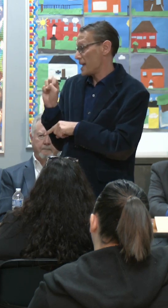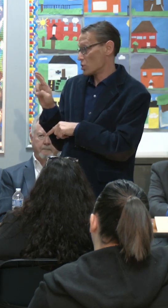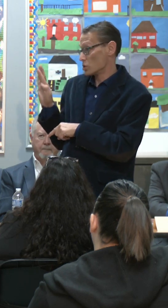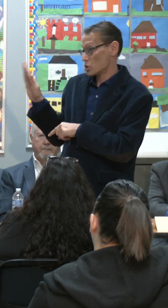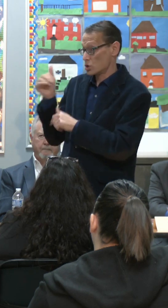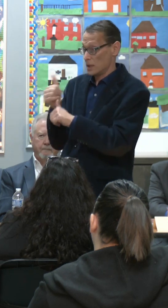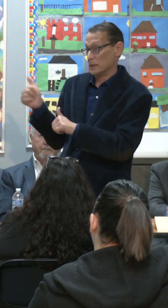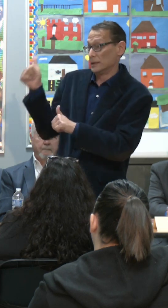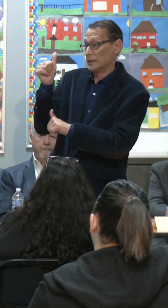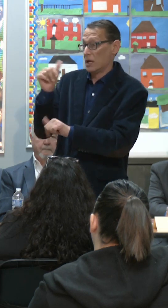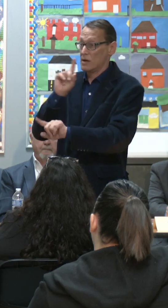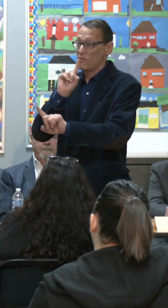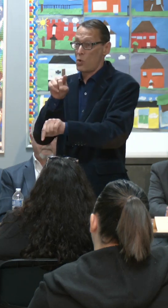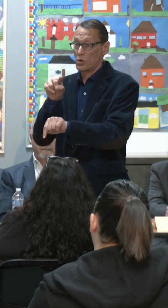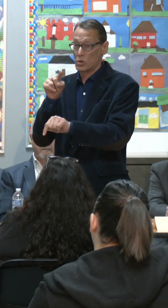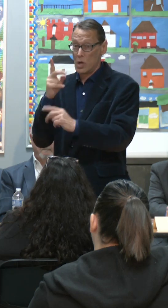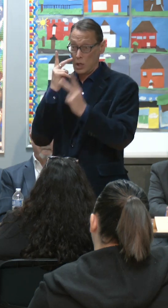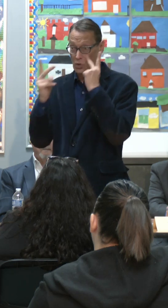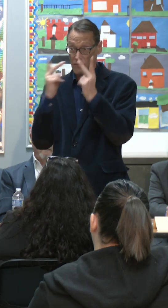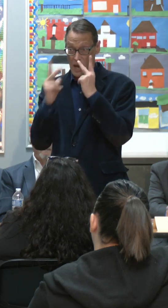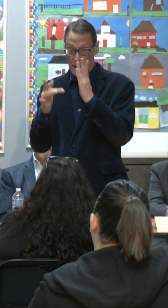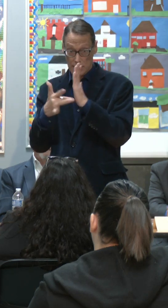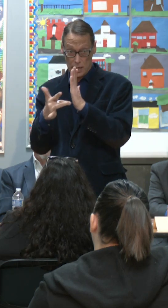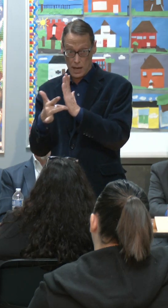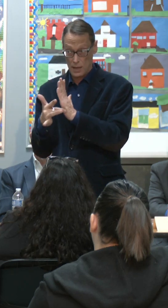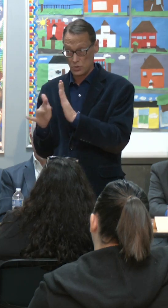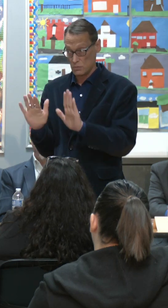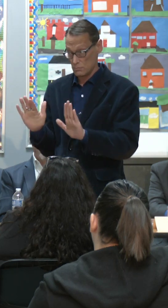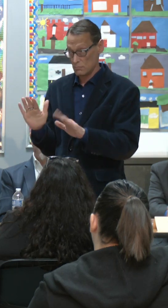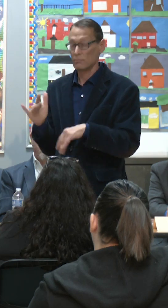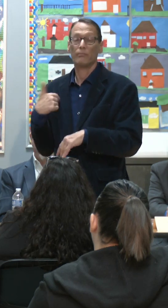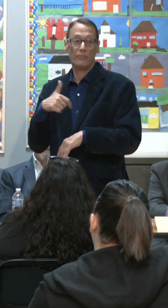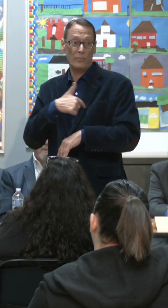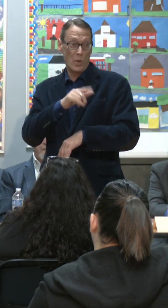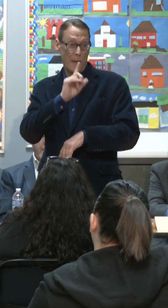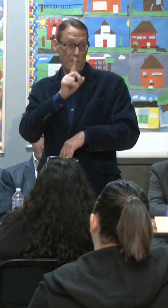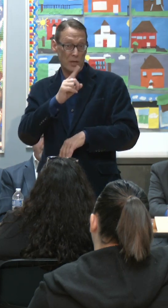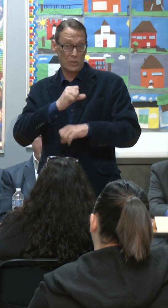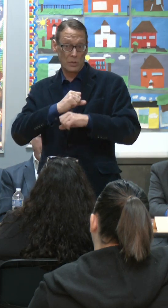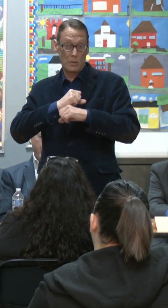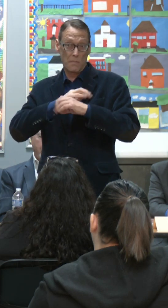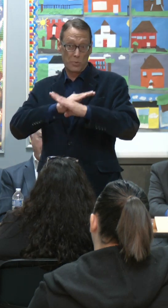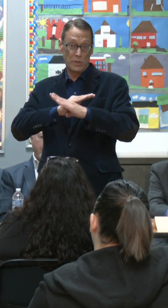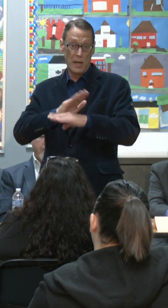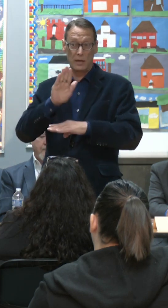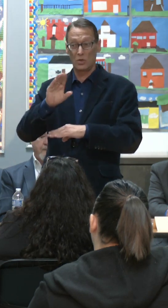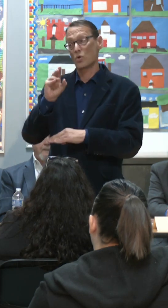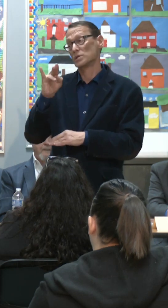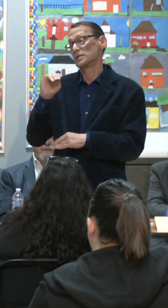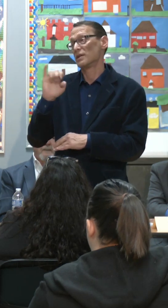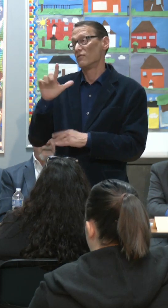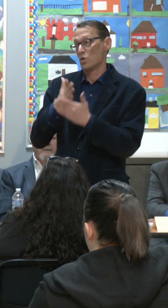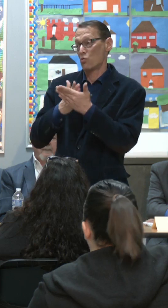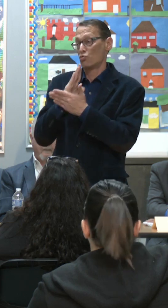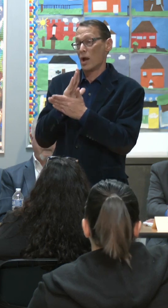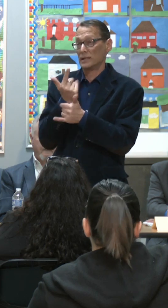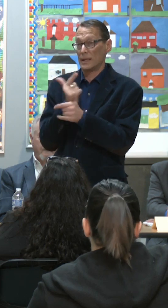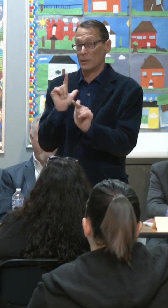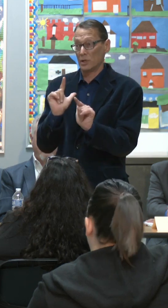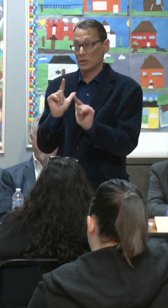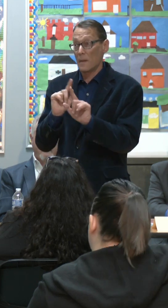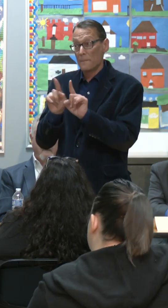break things down by 7-day versus the last 7 days, the same time last year, 28-day, and then year to date. So we talk